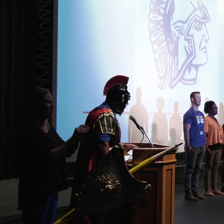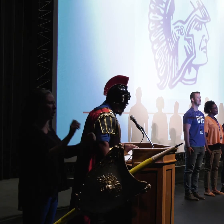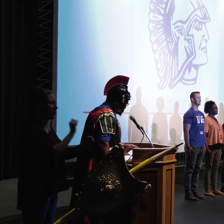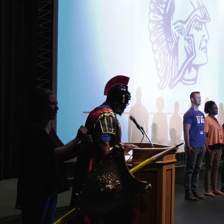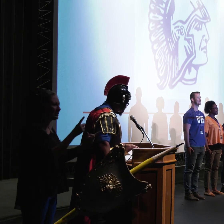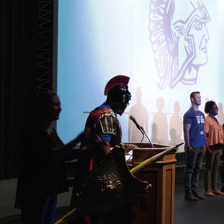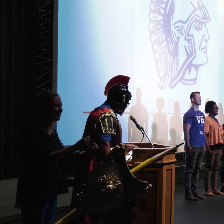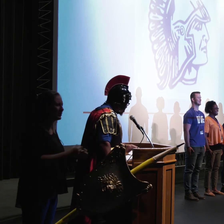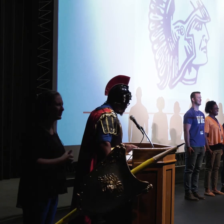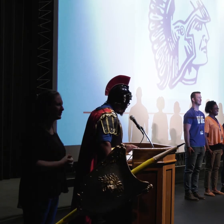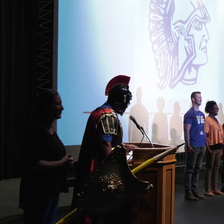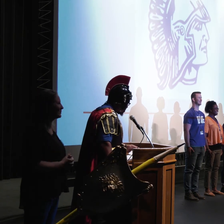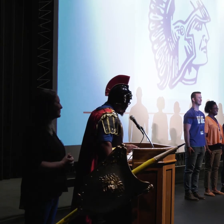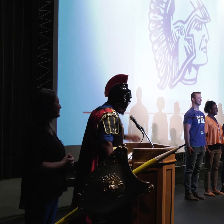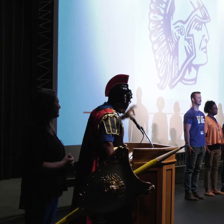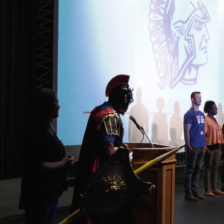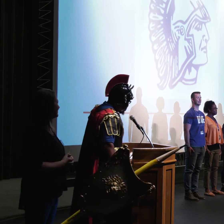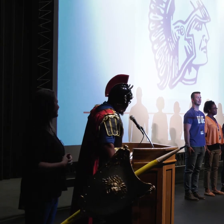done.